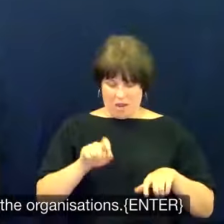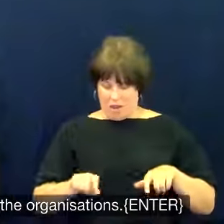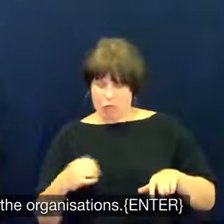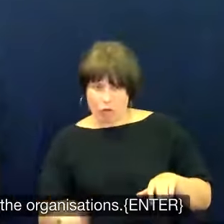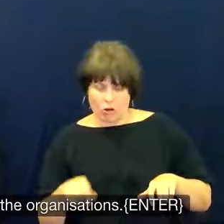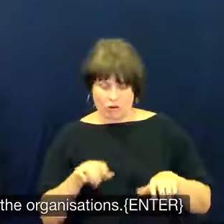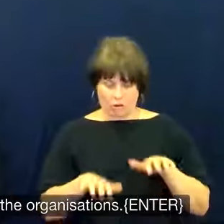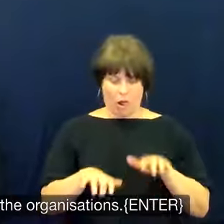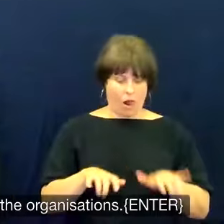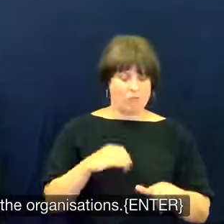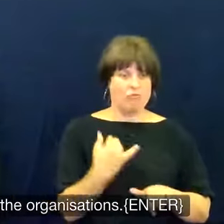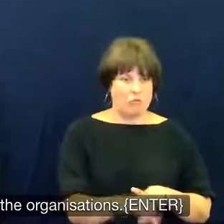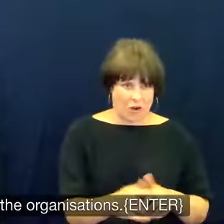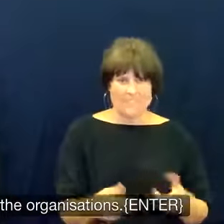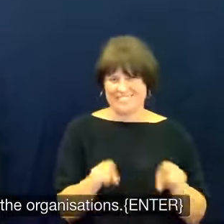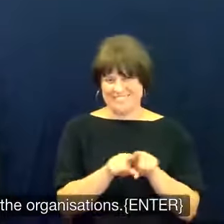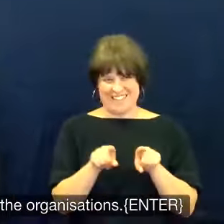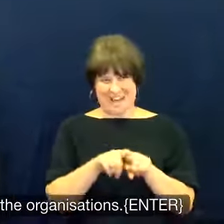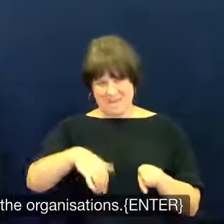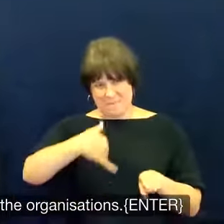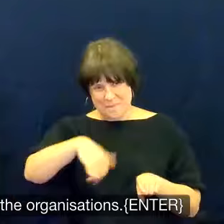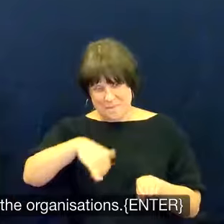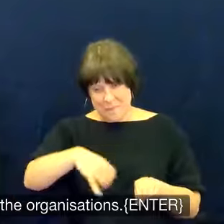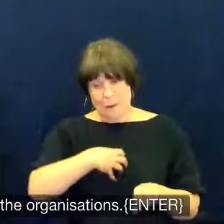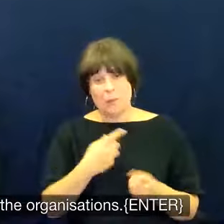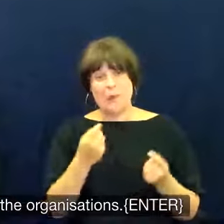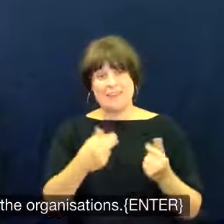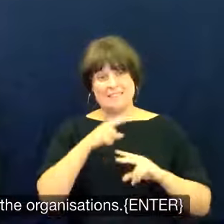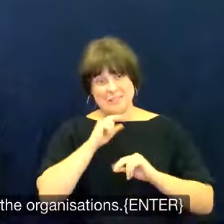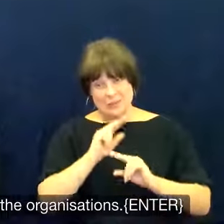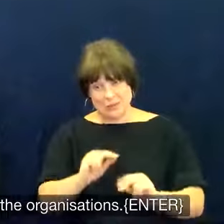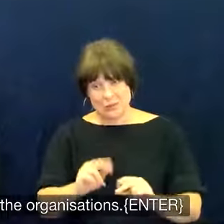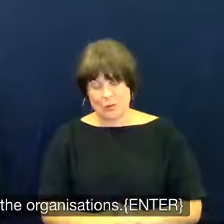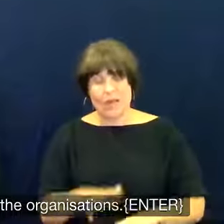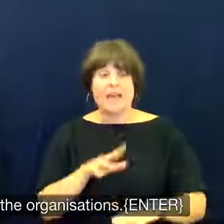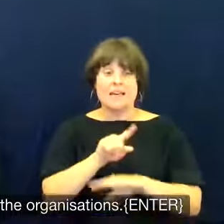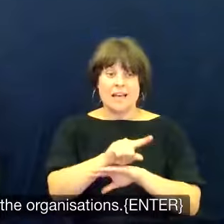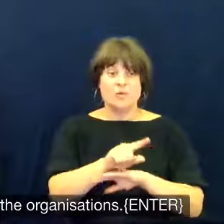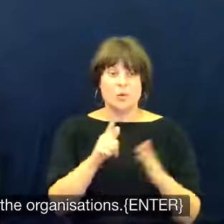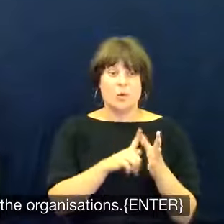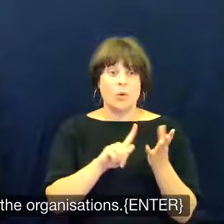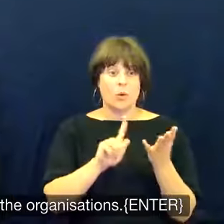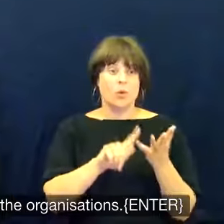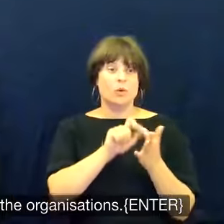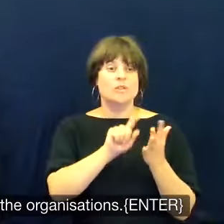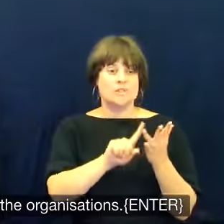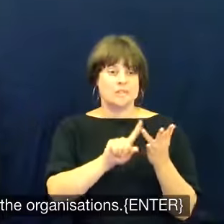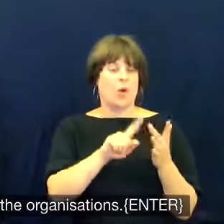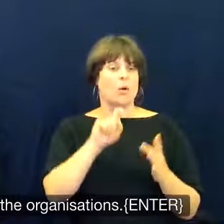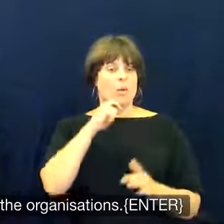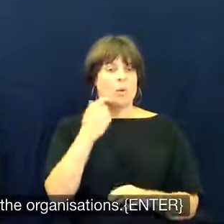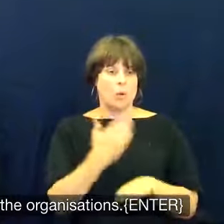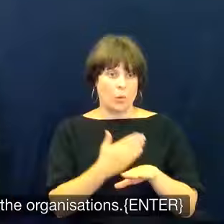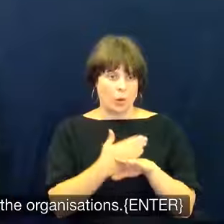definitely much easier to talk, and I hope we'll have the audio working next week for our last week. Stephen Helen said, I'm thinking specifically